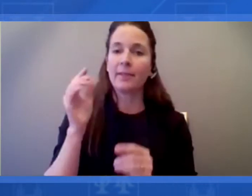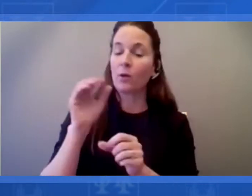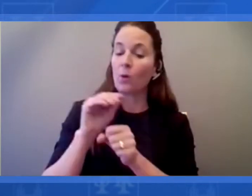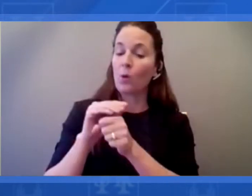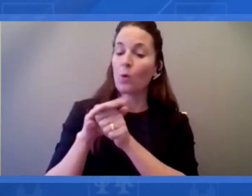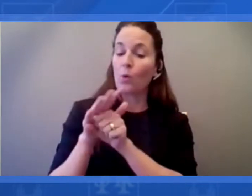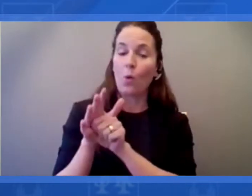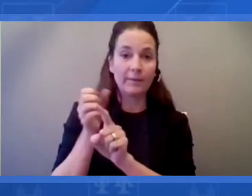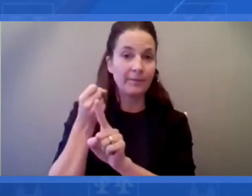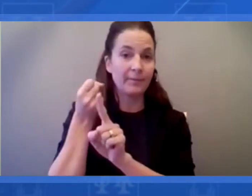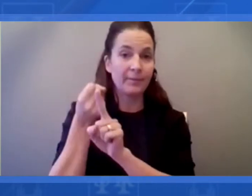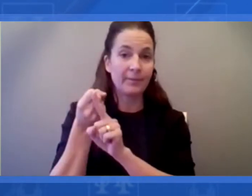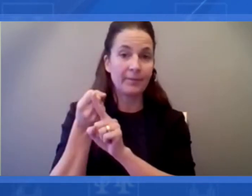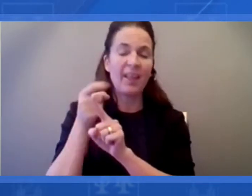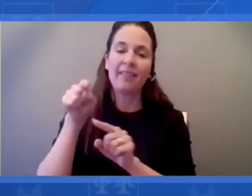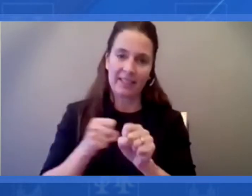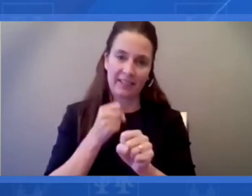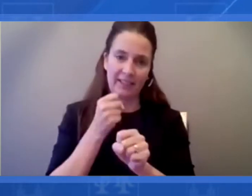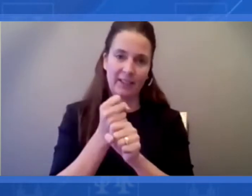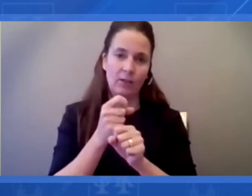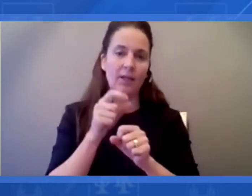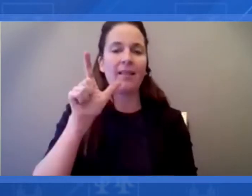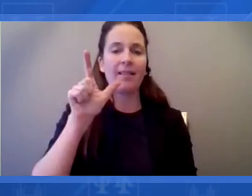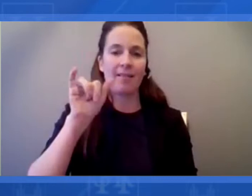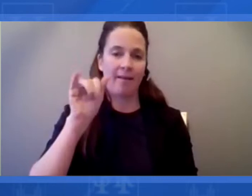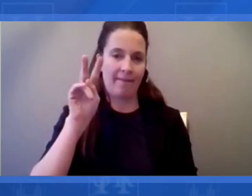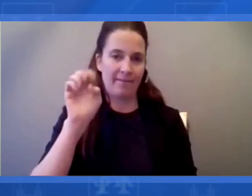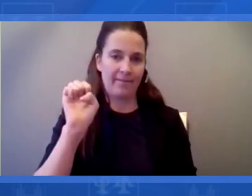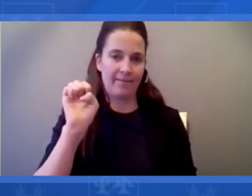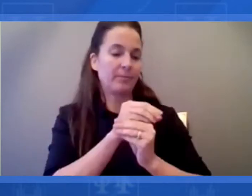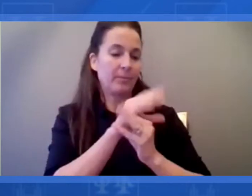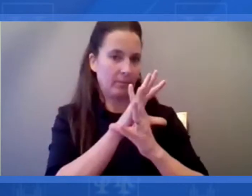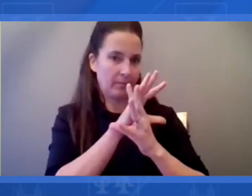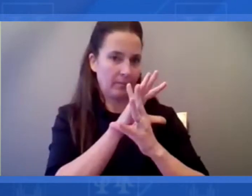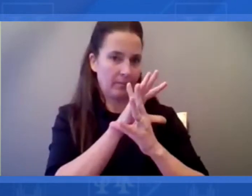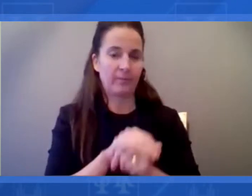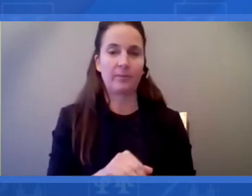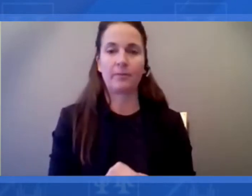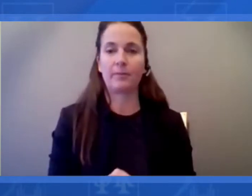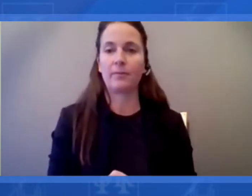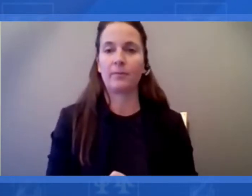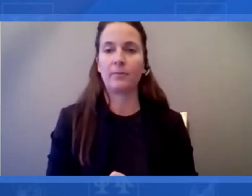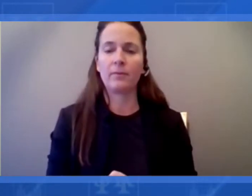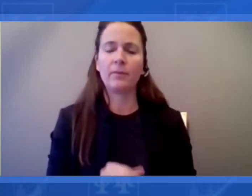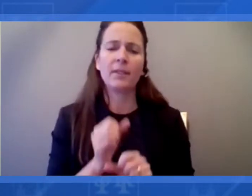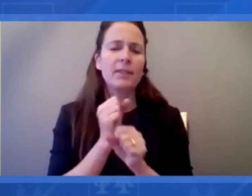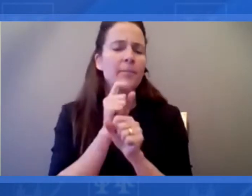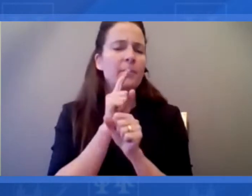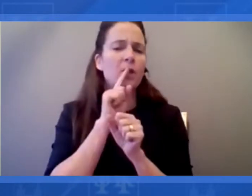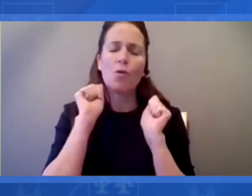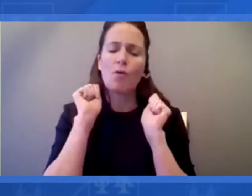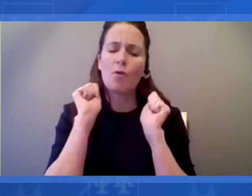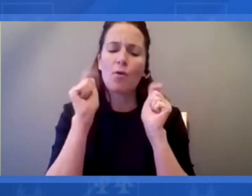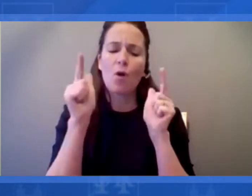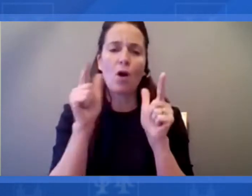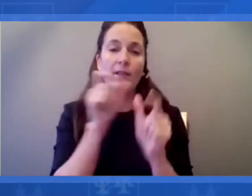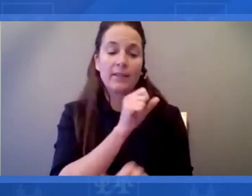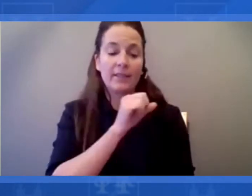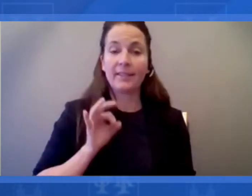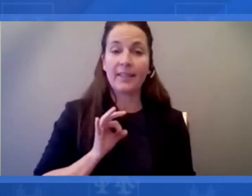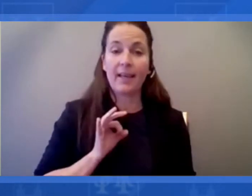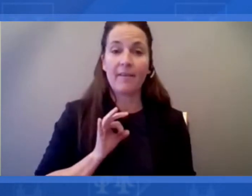year's meeting is in a live virtual format. This is to ensure the health and safety of all staff and